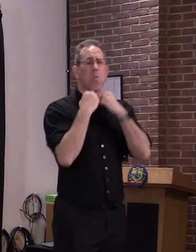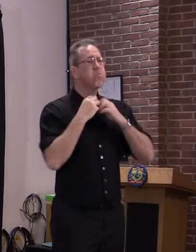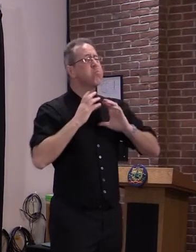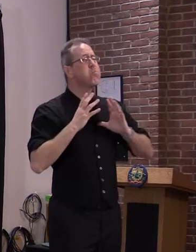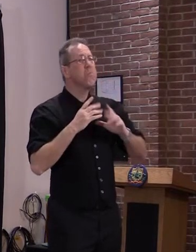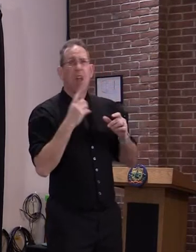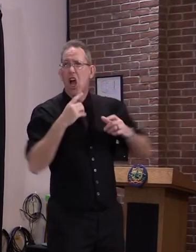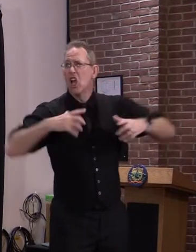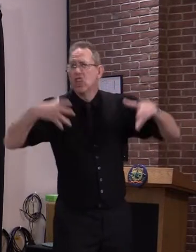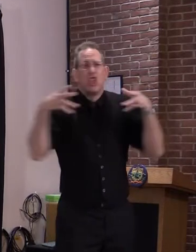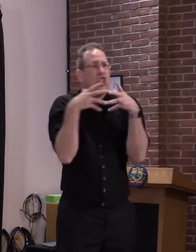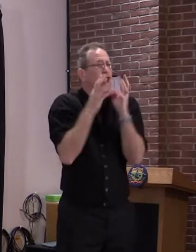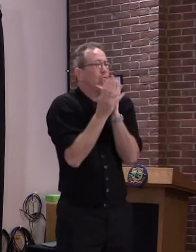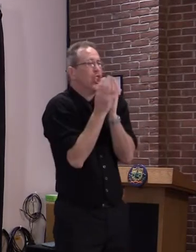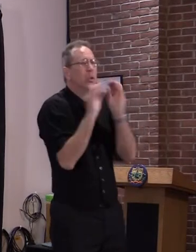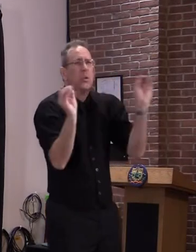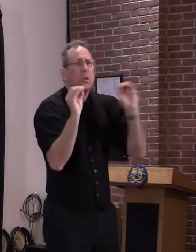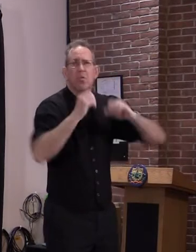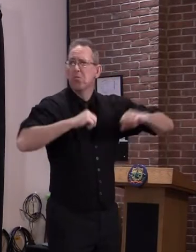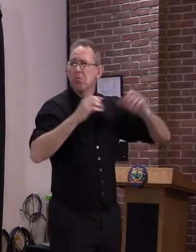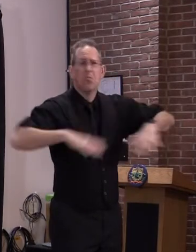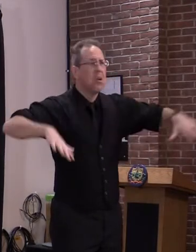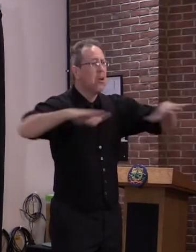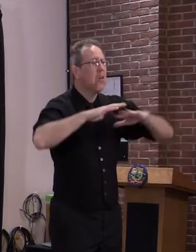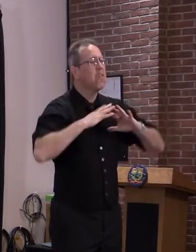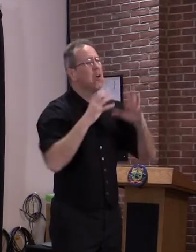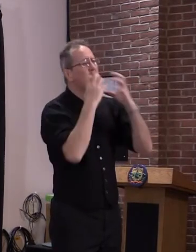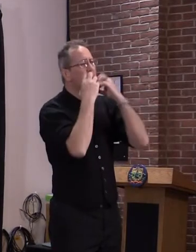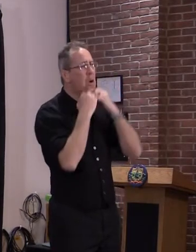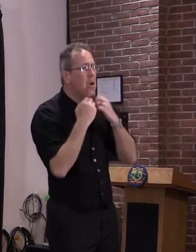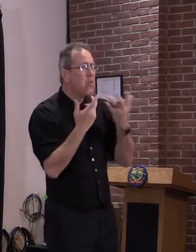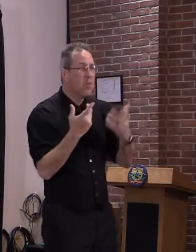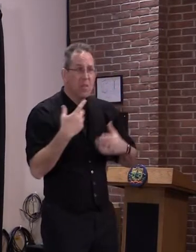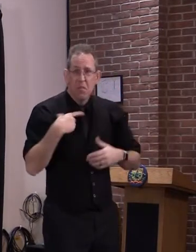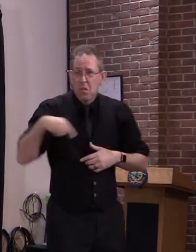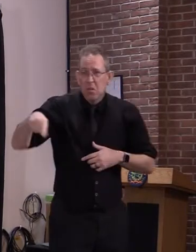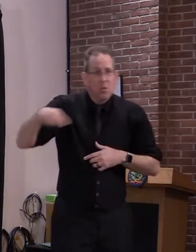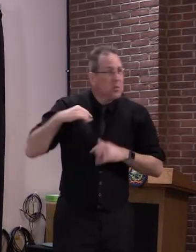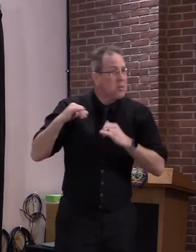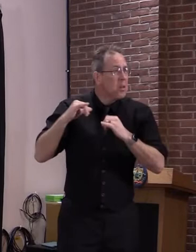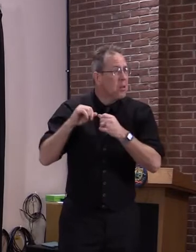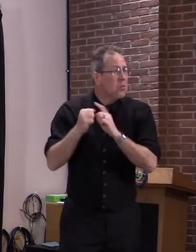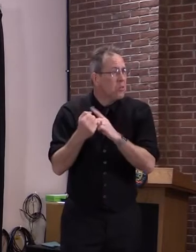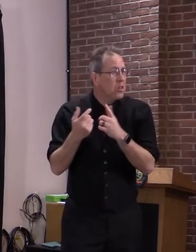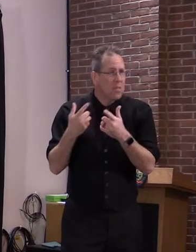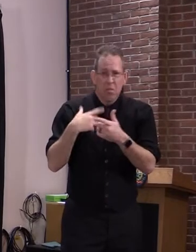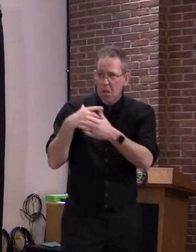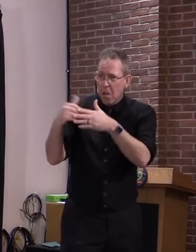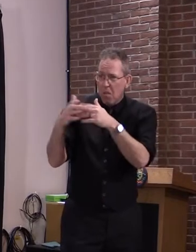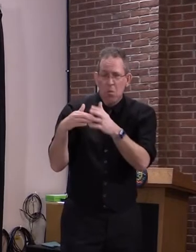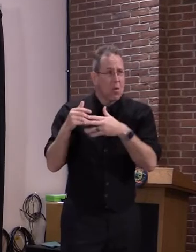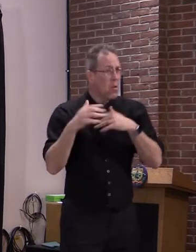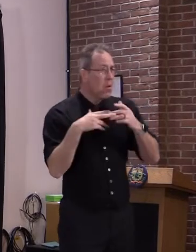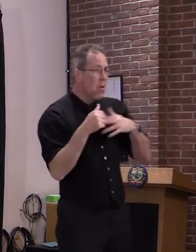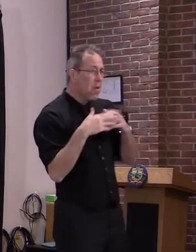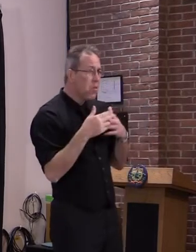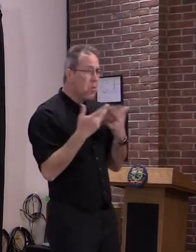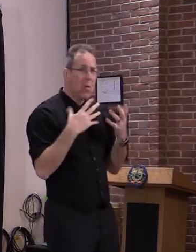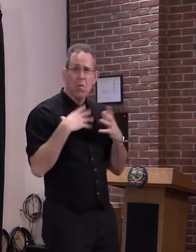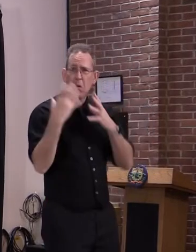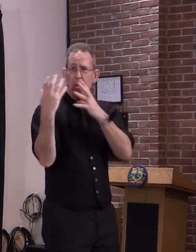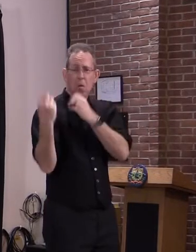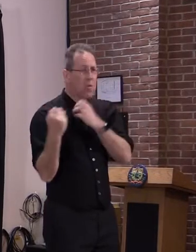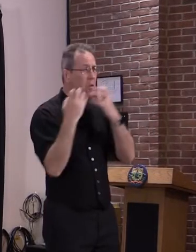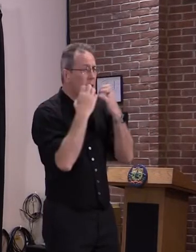everyone. You may feel ready to take off your mask indoors, or you may decide to keep wearing it due to your age or a